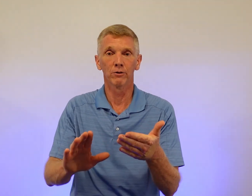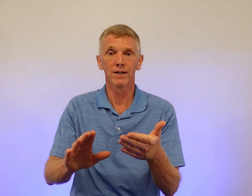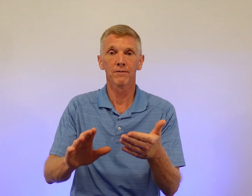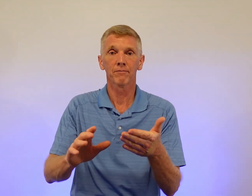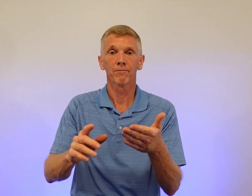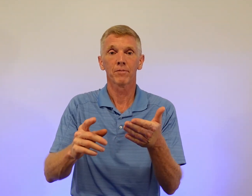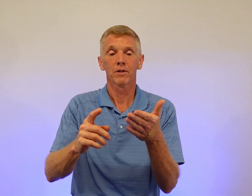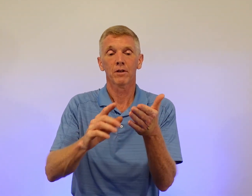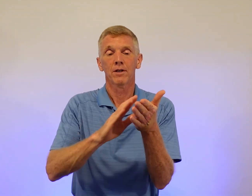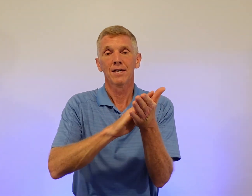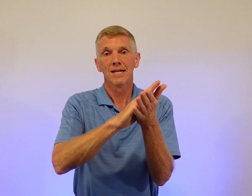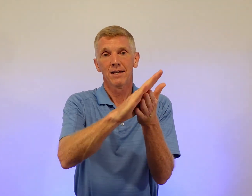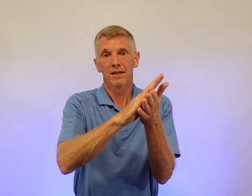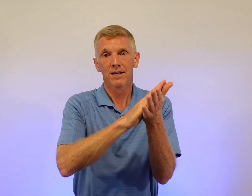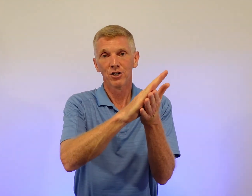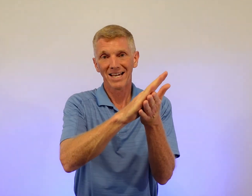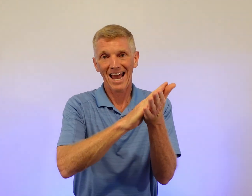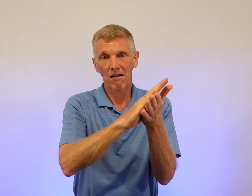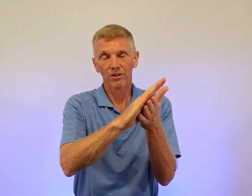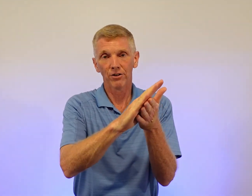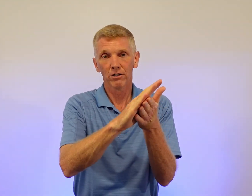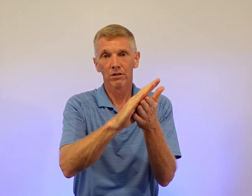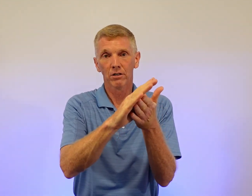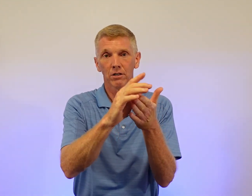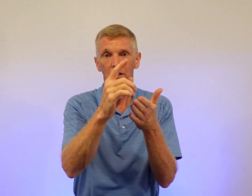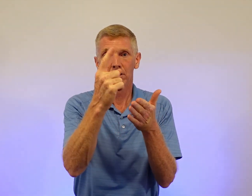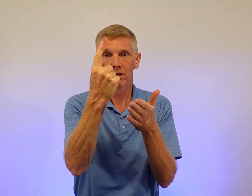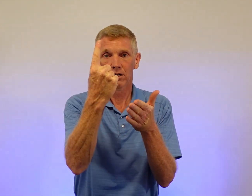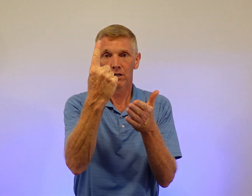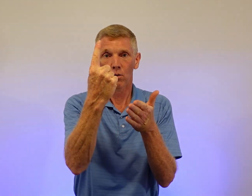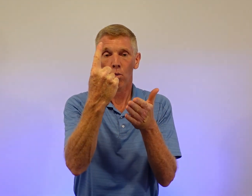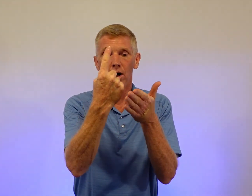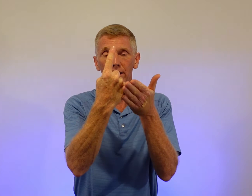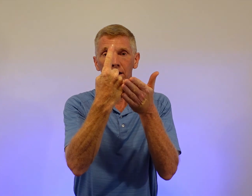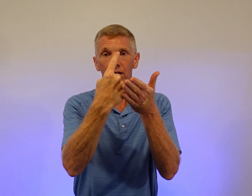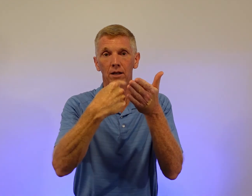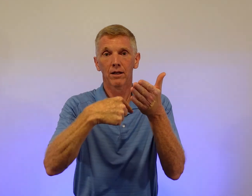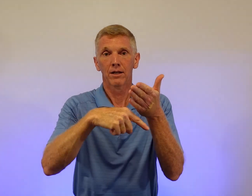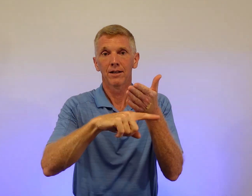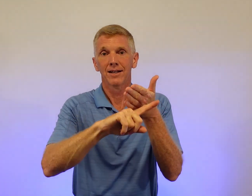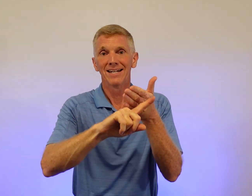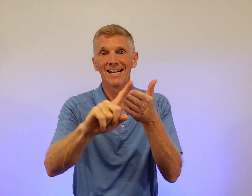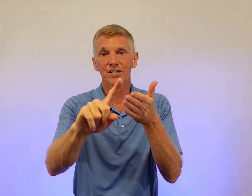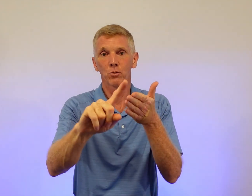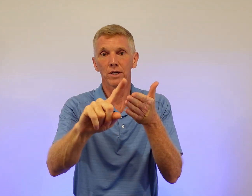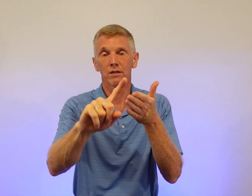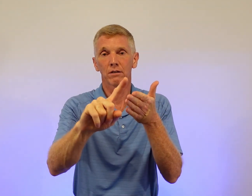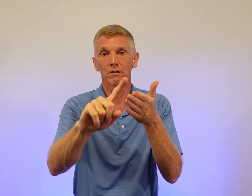Ready? Here's a calendar. 1, next week.